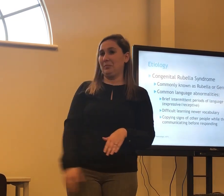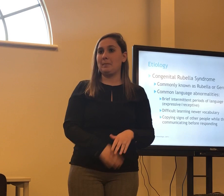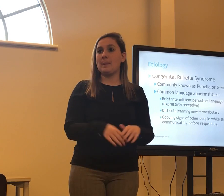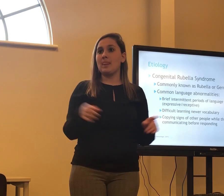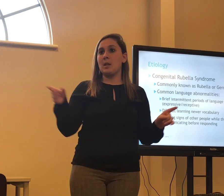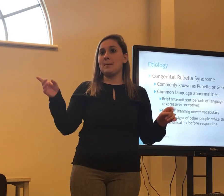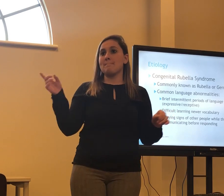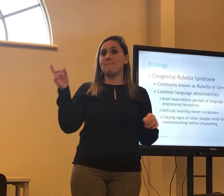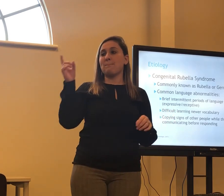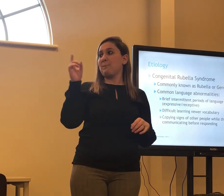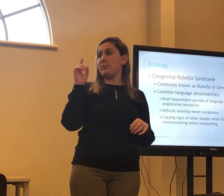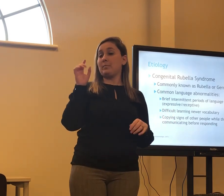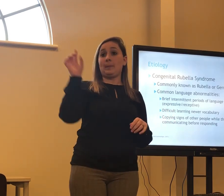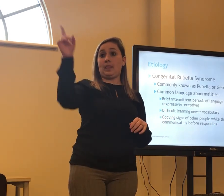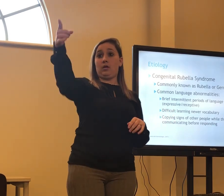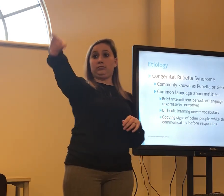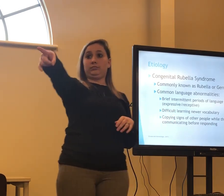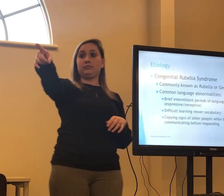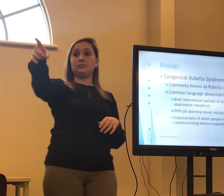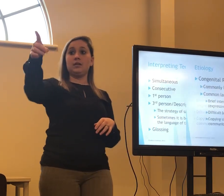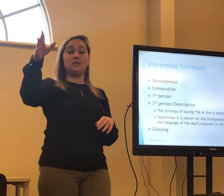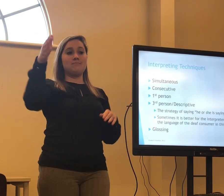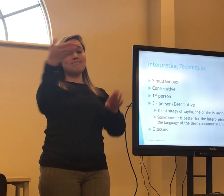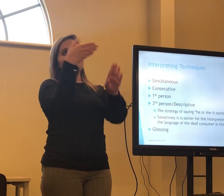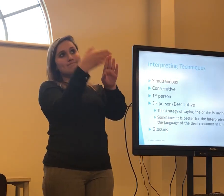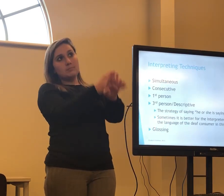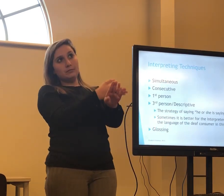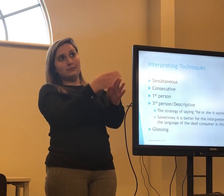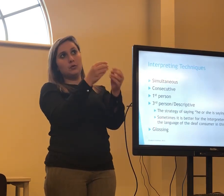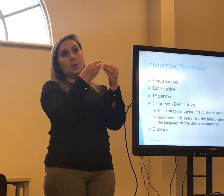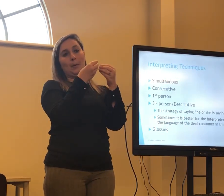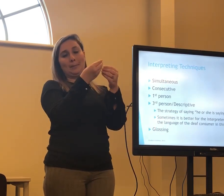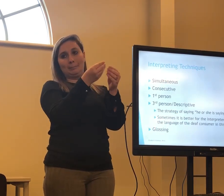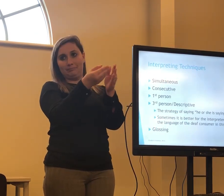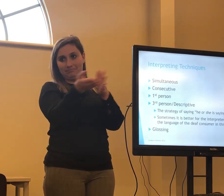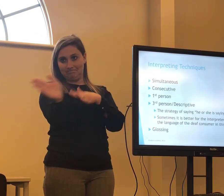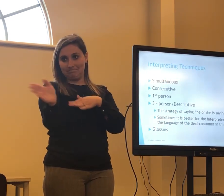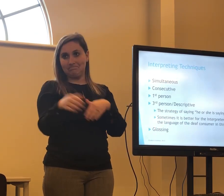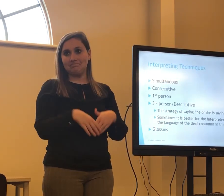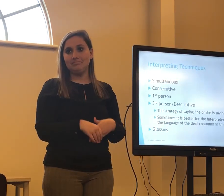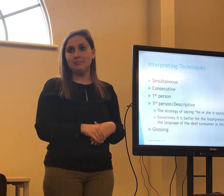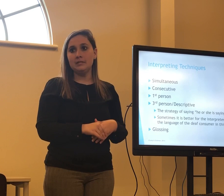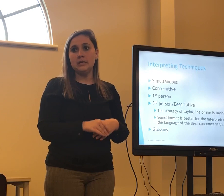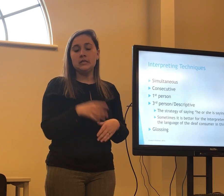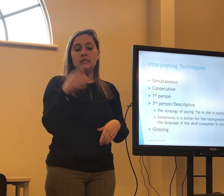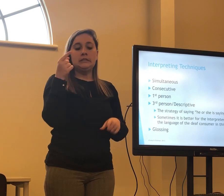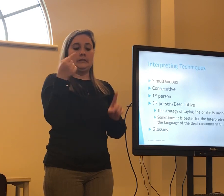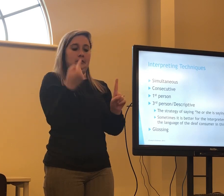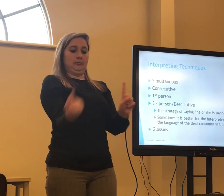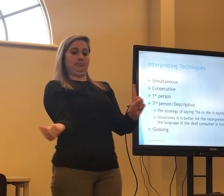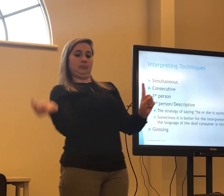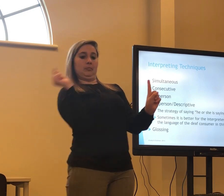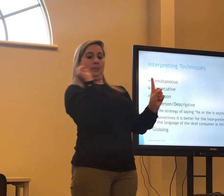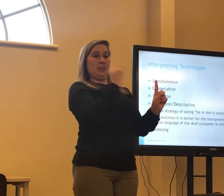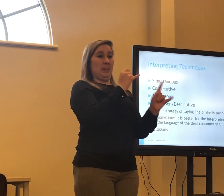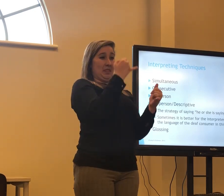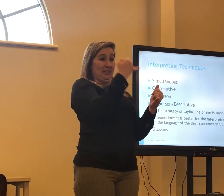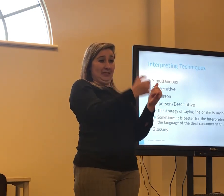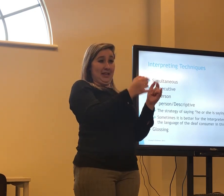Okay, so we talked about that. Oh, yeah. Before you move on, sorry. This kind of relates back to the last slide and this one both. Okay.